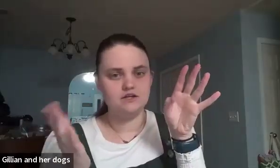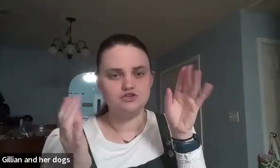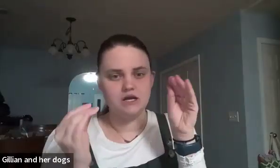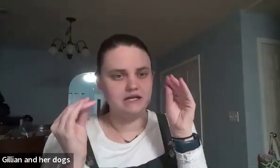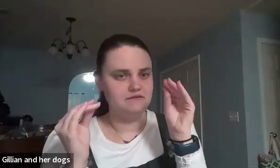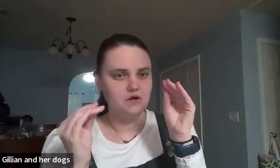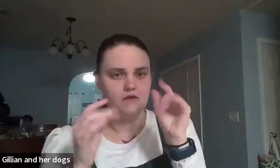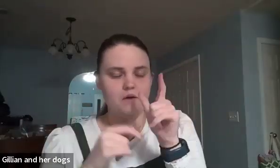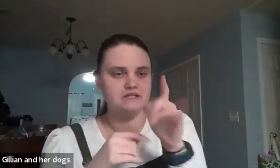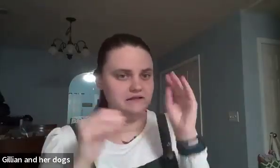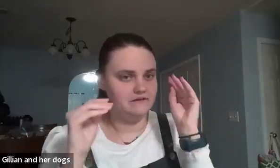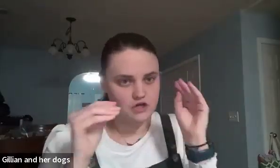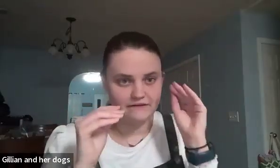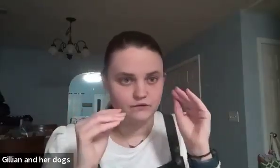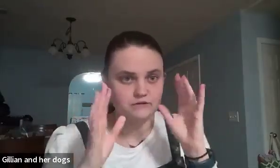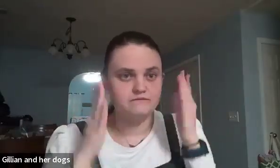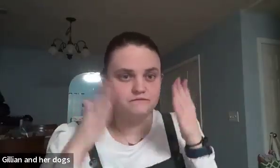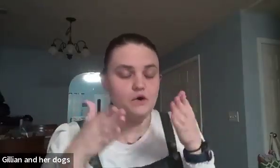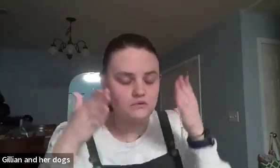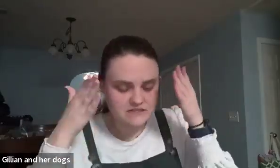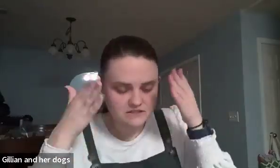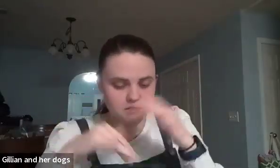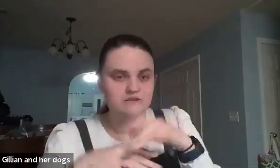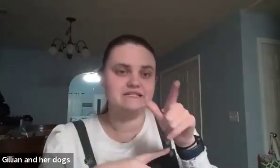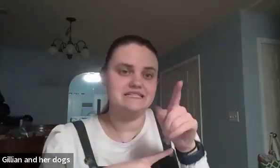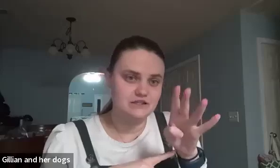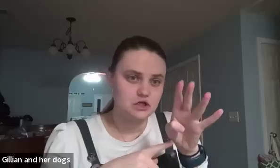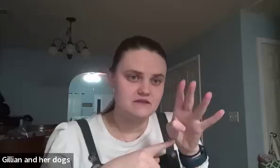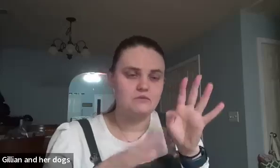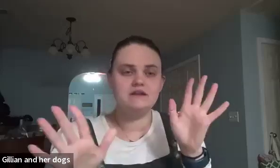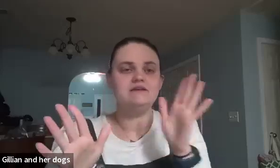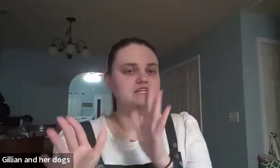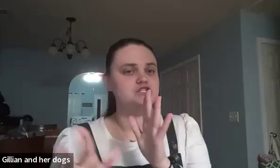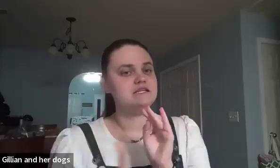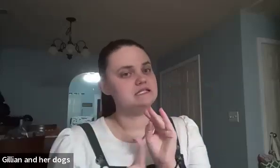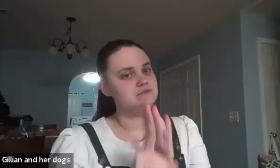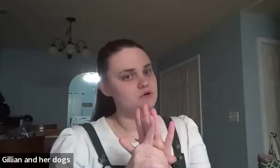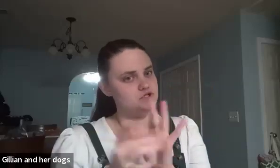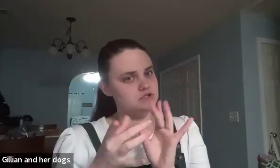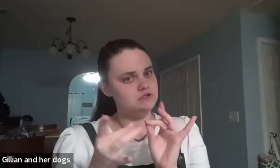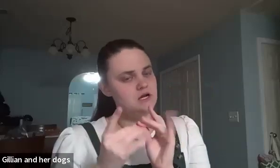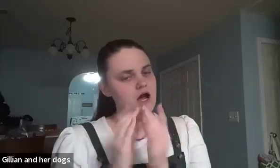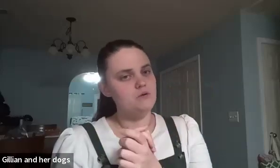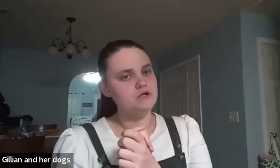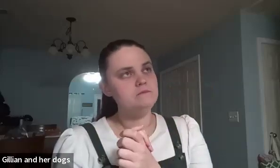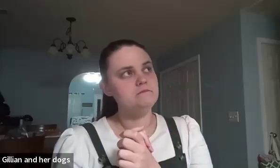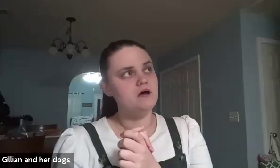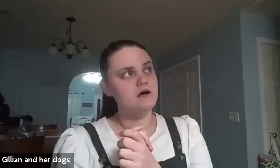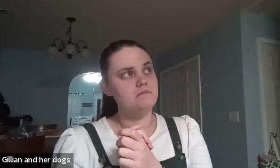not trying to give you all that one to like try to focus on y'all to learn that one. That's just an exposure. I will